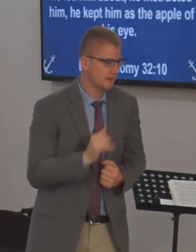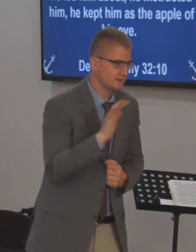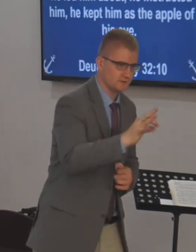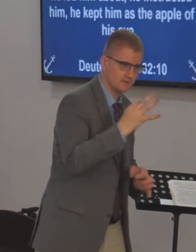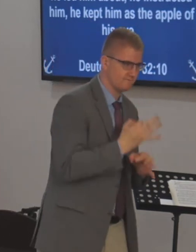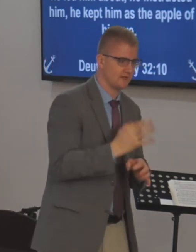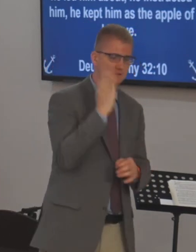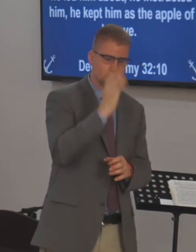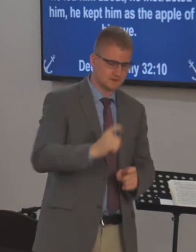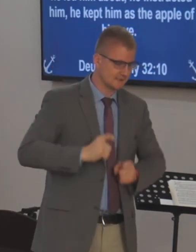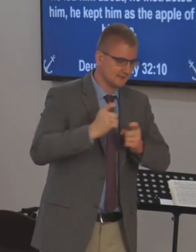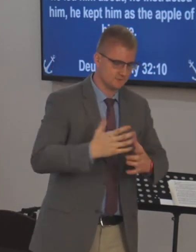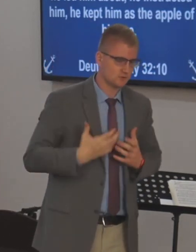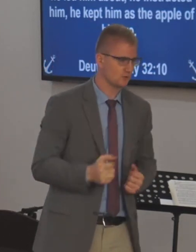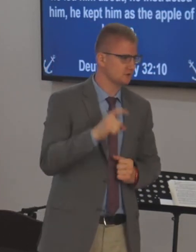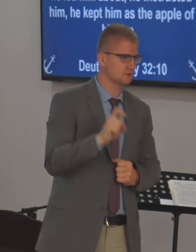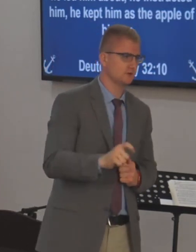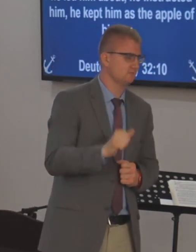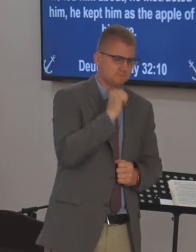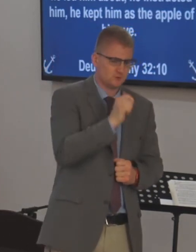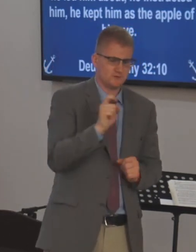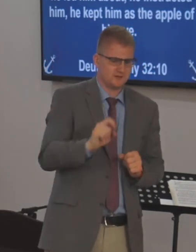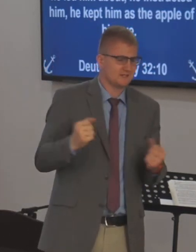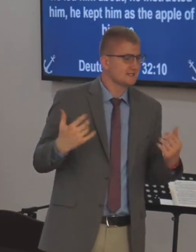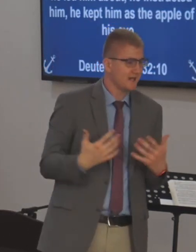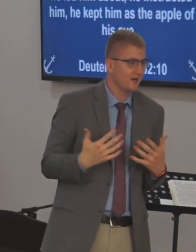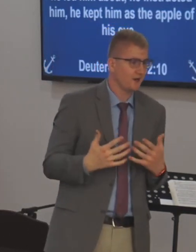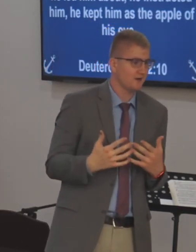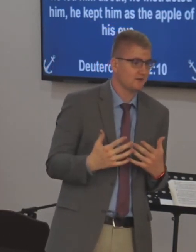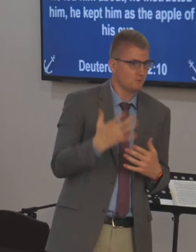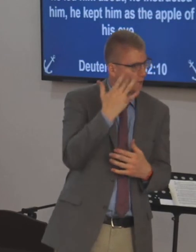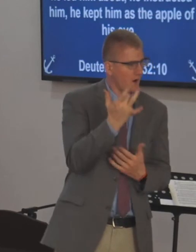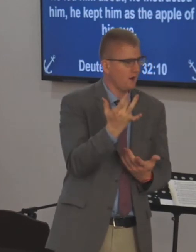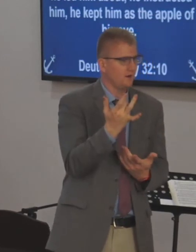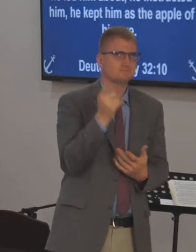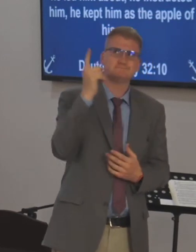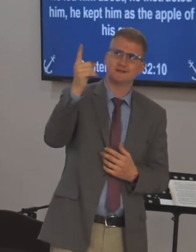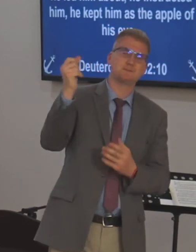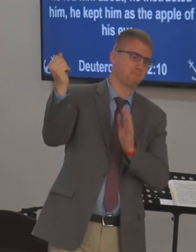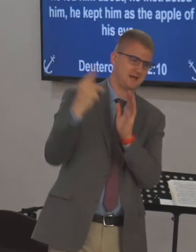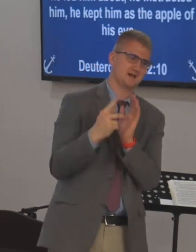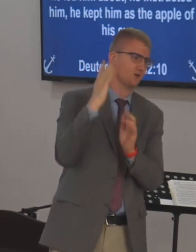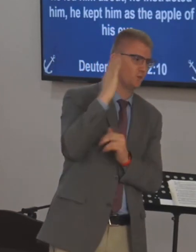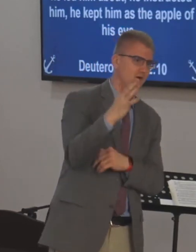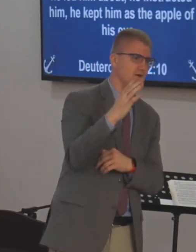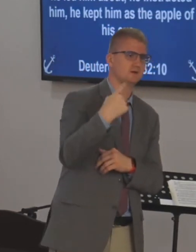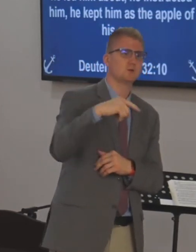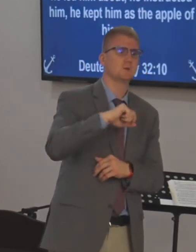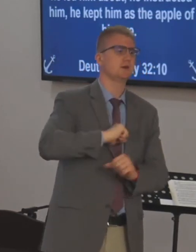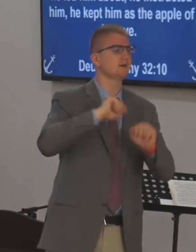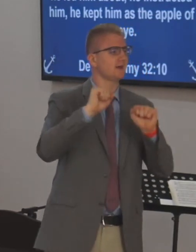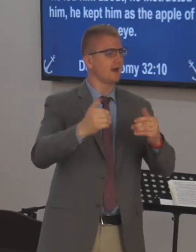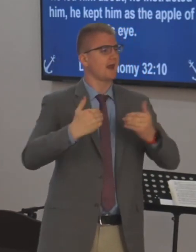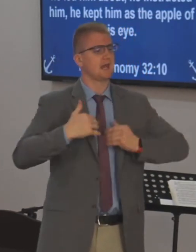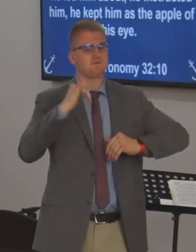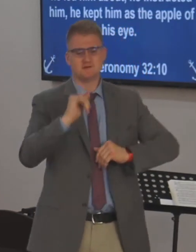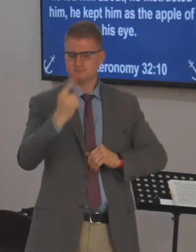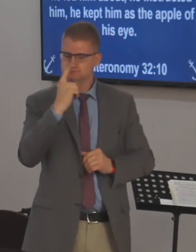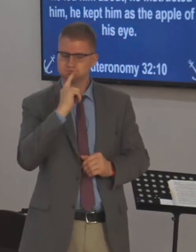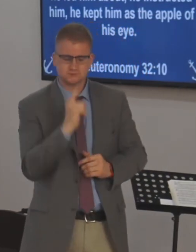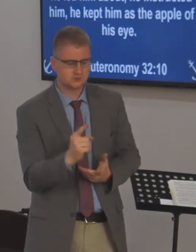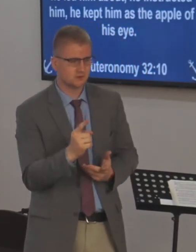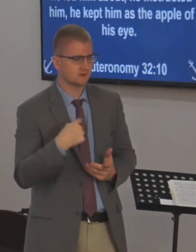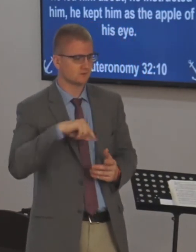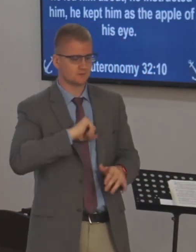scared, because you know why? He's coming back. Amen? Amen? He's coming back. And we can read about that in 1 Corinthians